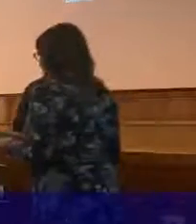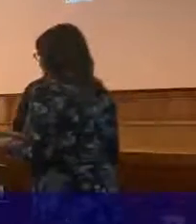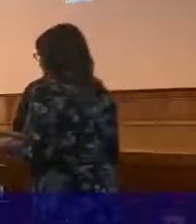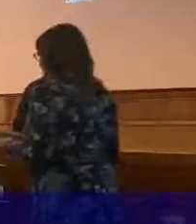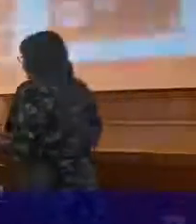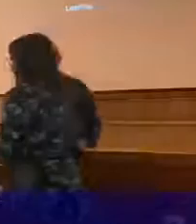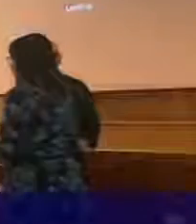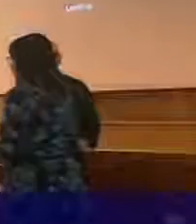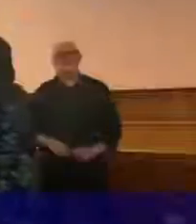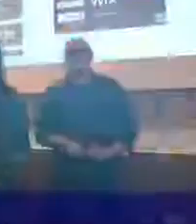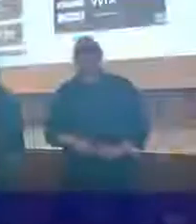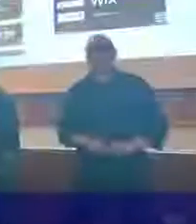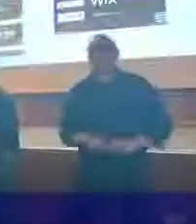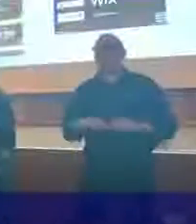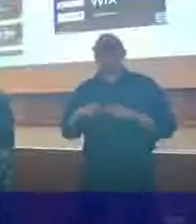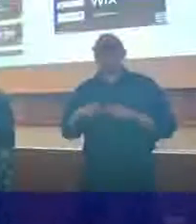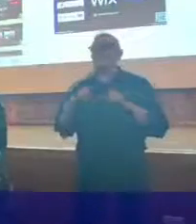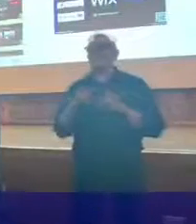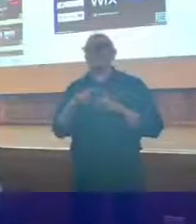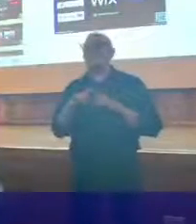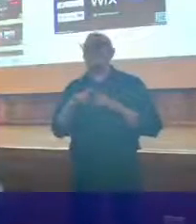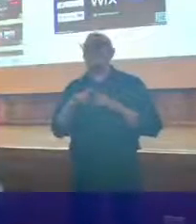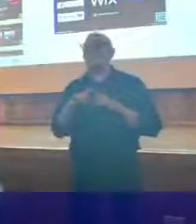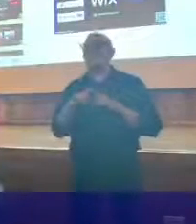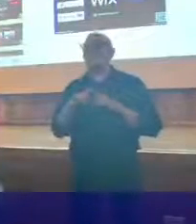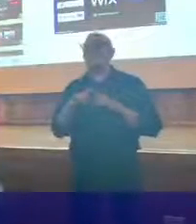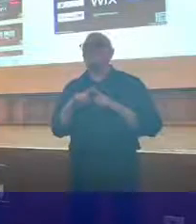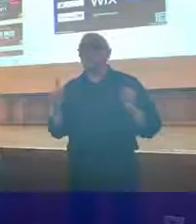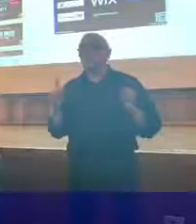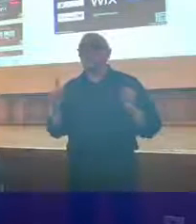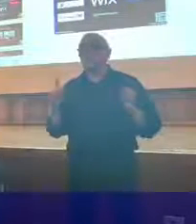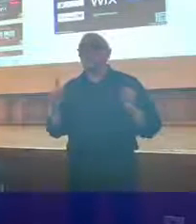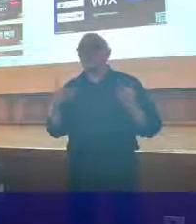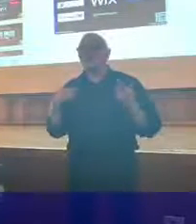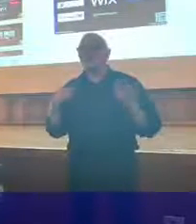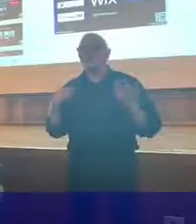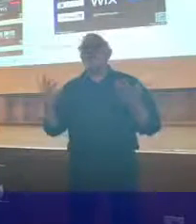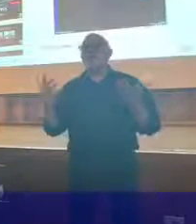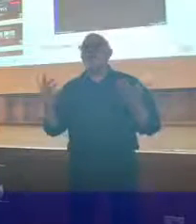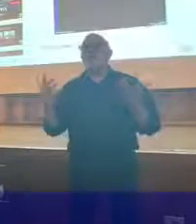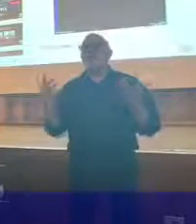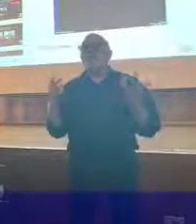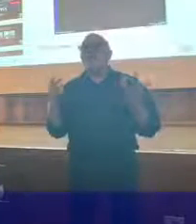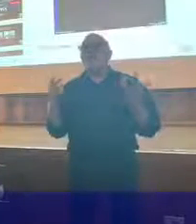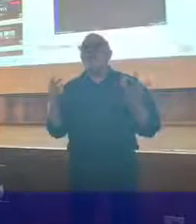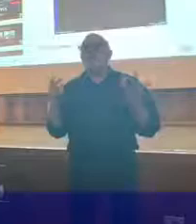okay. We're clearly having technical difficulties. You know, Mercury is retrograde right now.